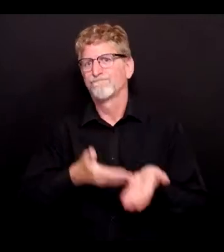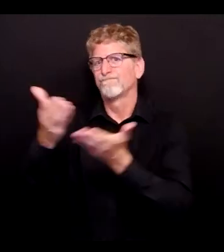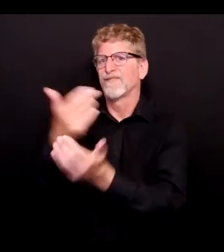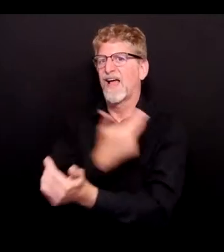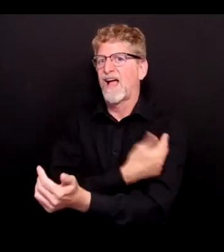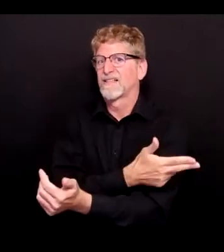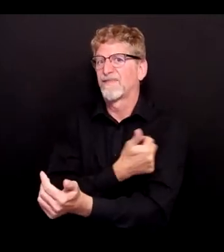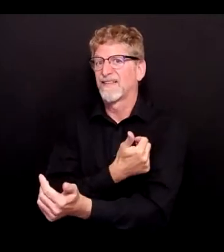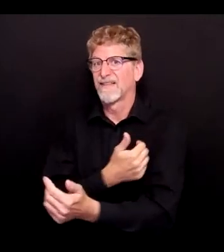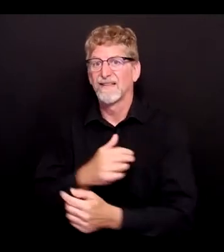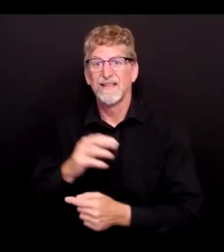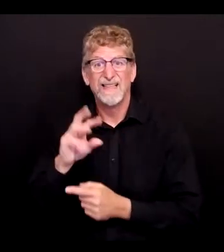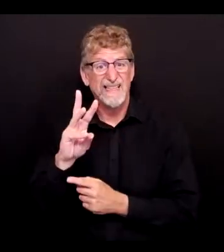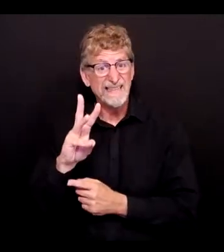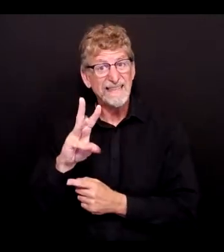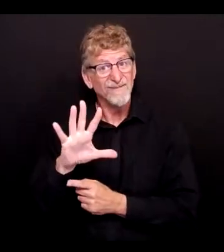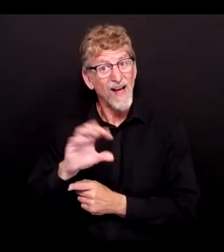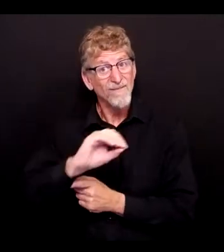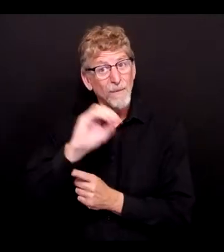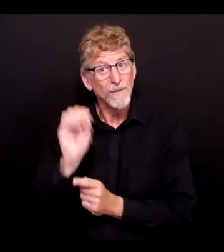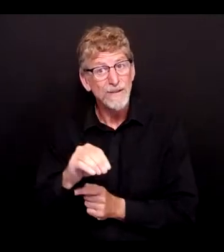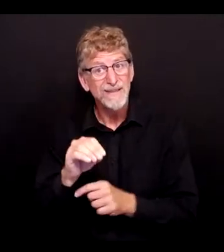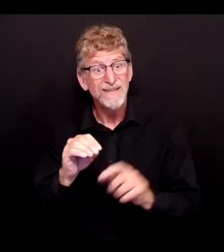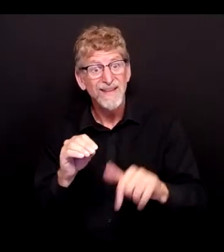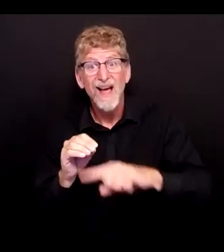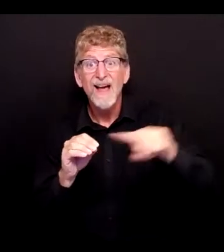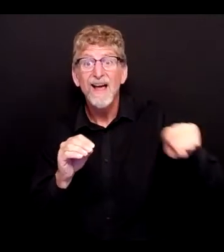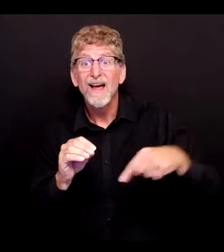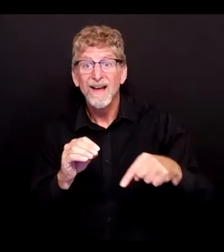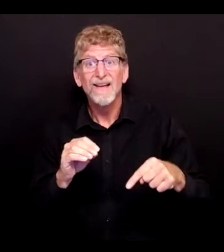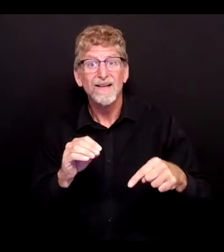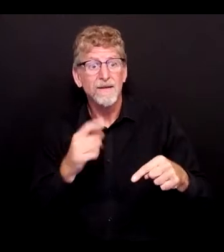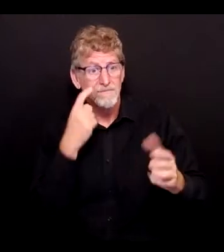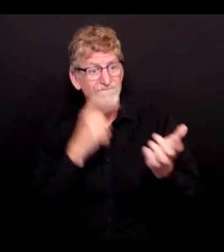65% of those that we were able to reach,